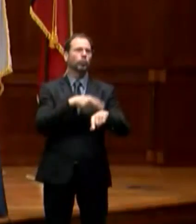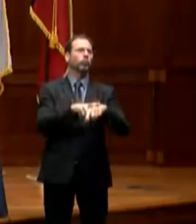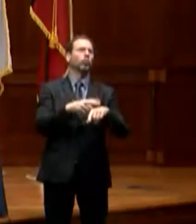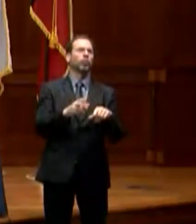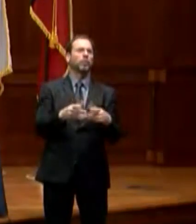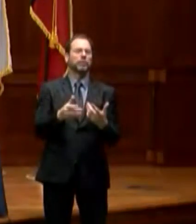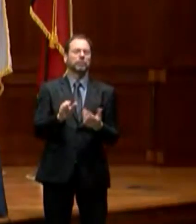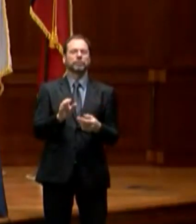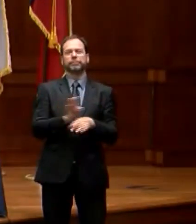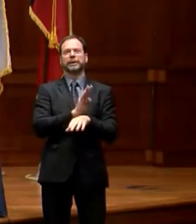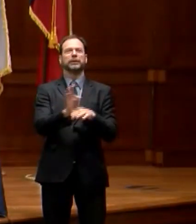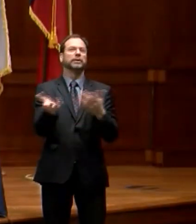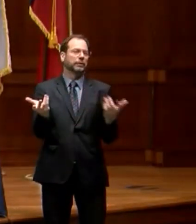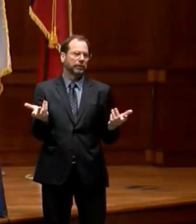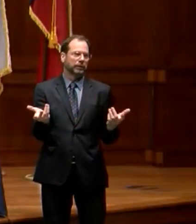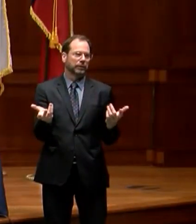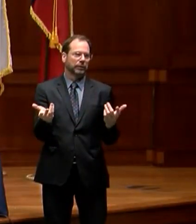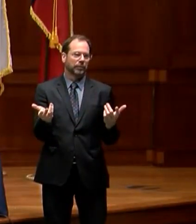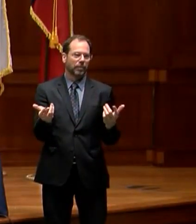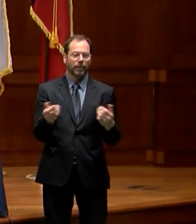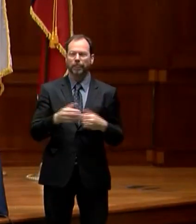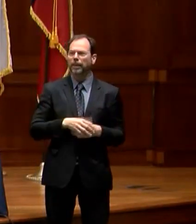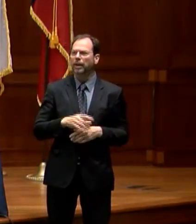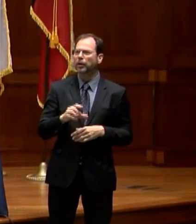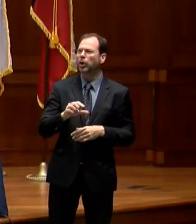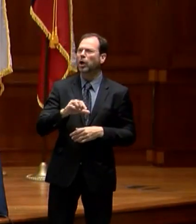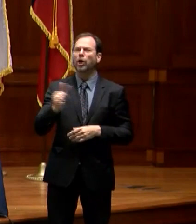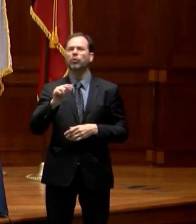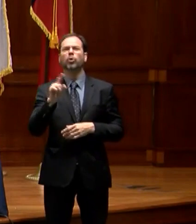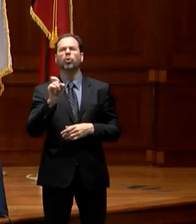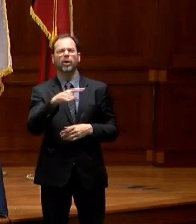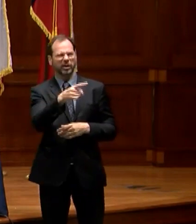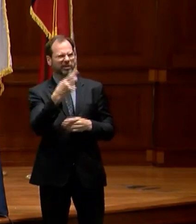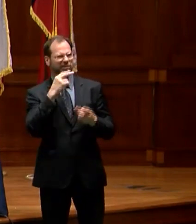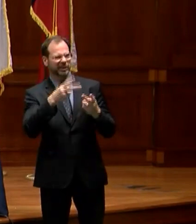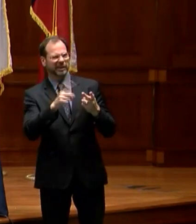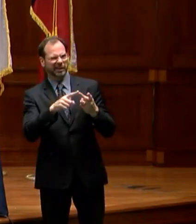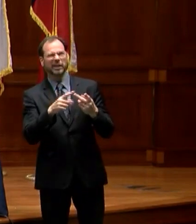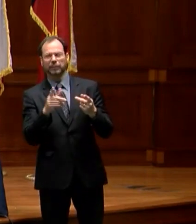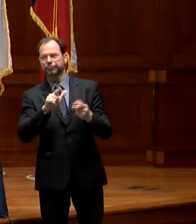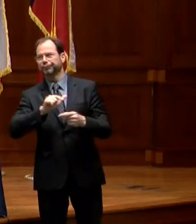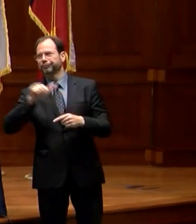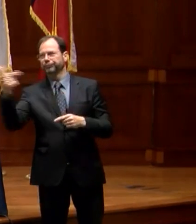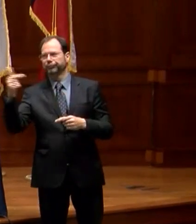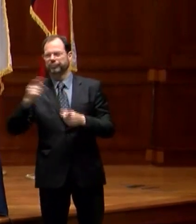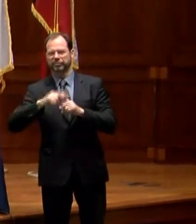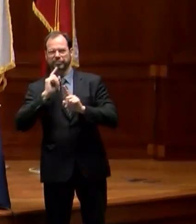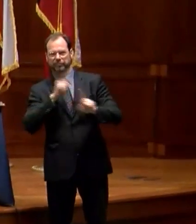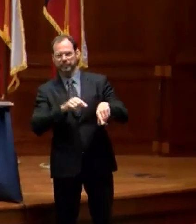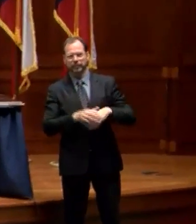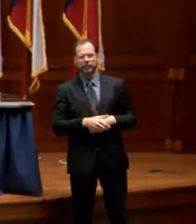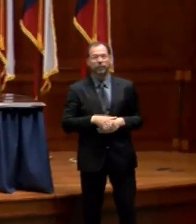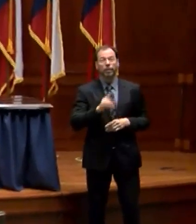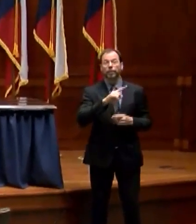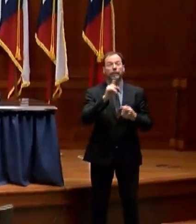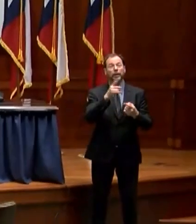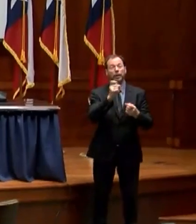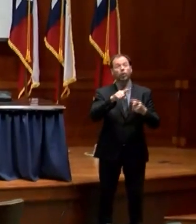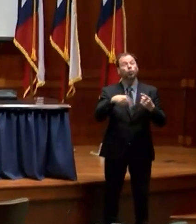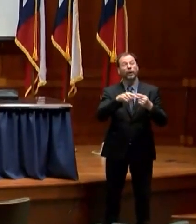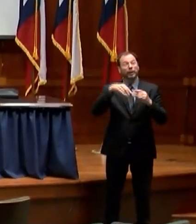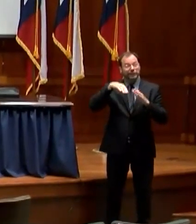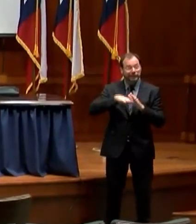more businesses. With regard to the remainder of your question, I will let Dr. Hellerstedt answer it. Right. So the question was, when is the